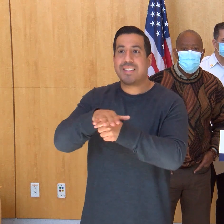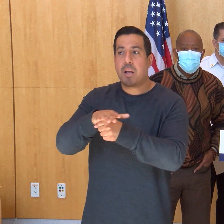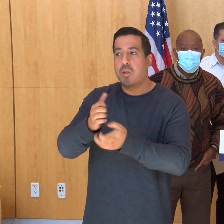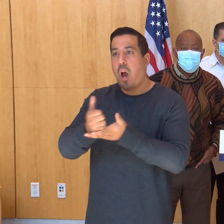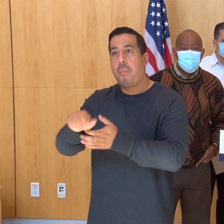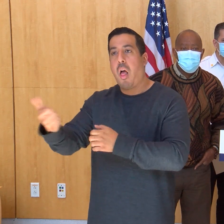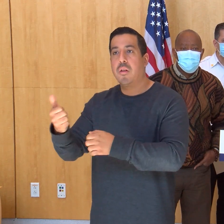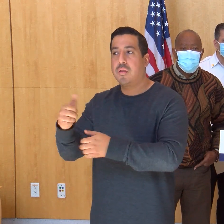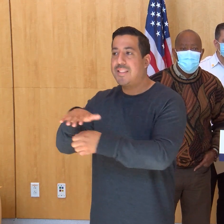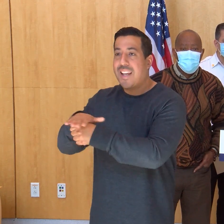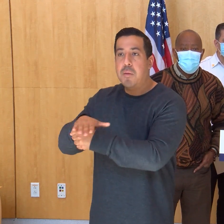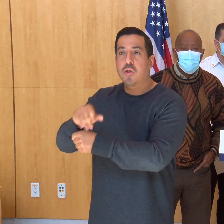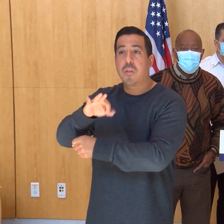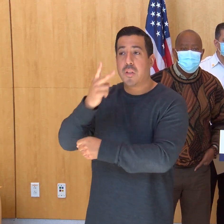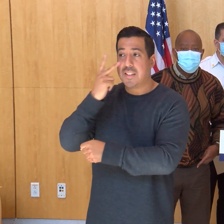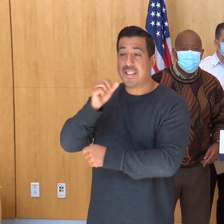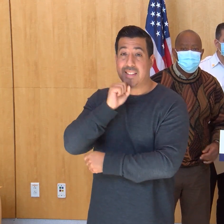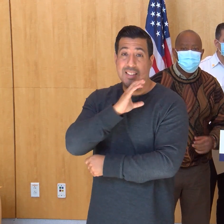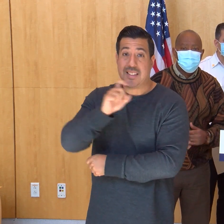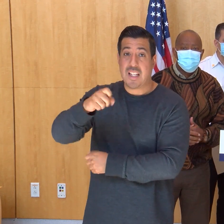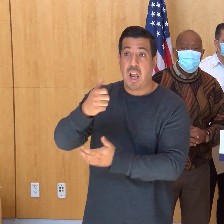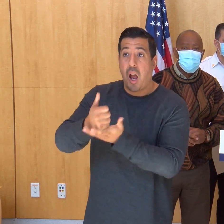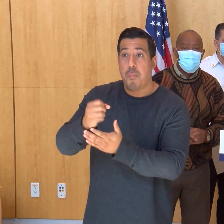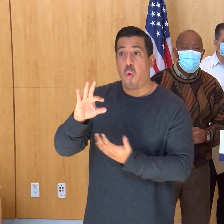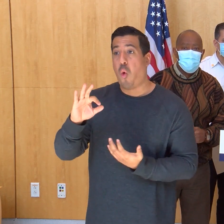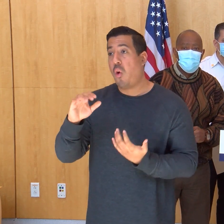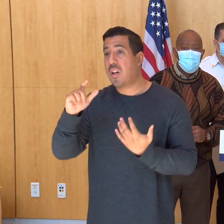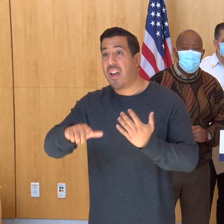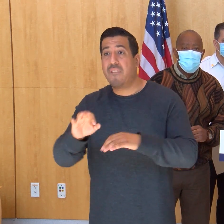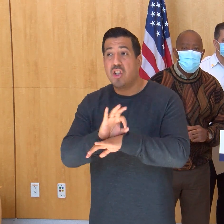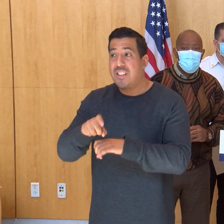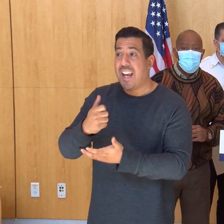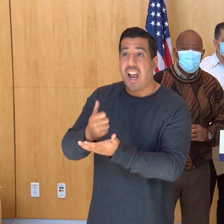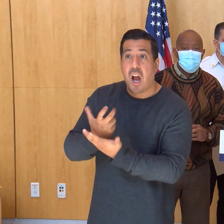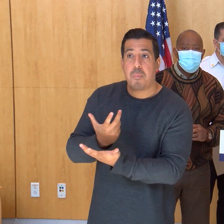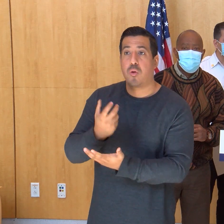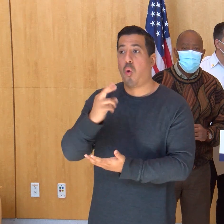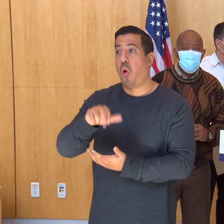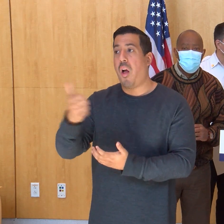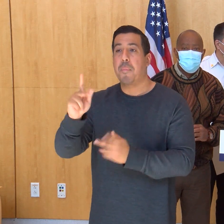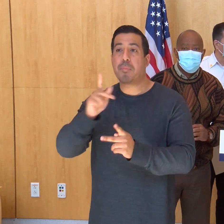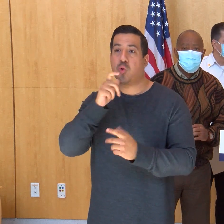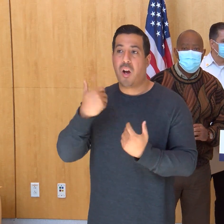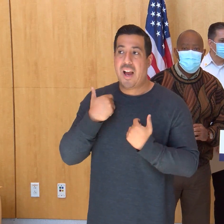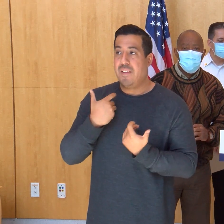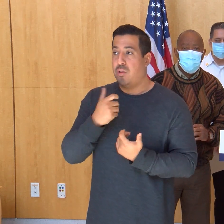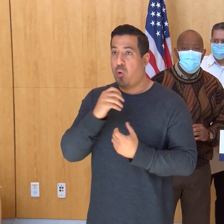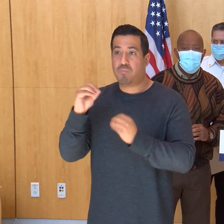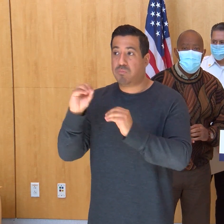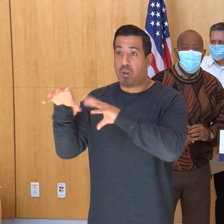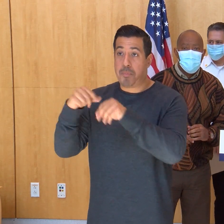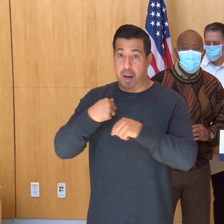Neighbors. If you know of some seniors, excess functional need people, or people that are just within power in your neighborhood and you're one of the fortunate ones that